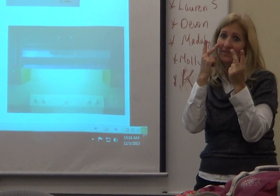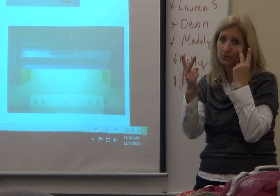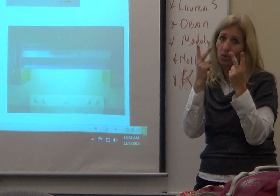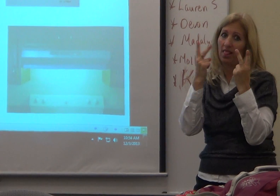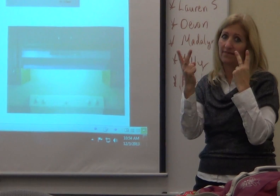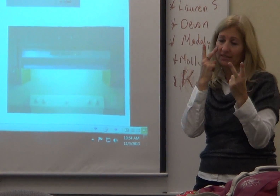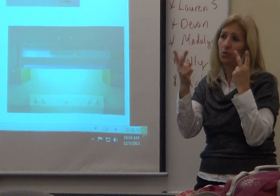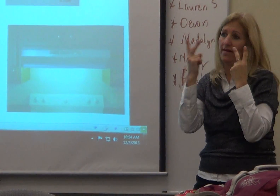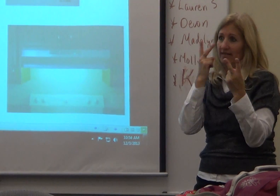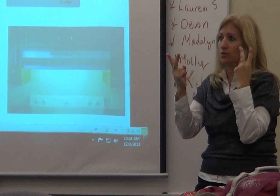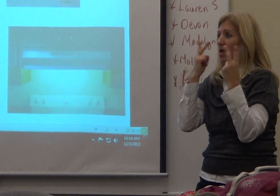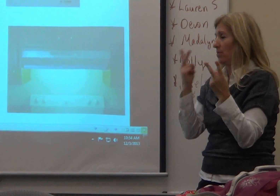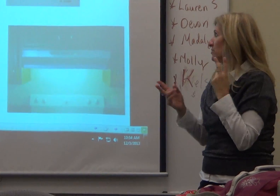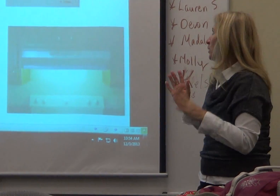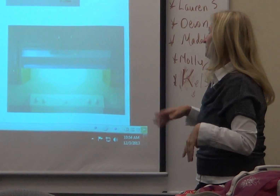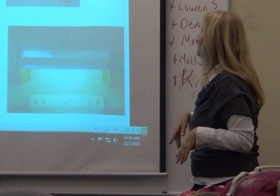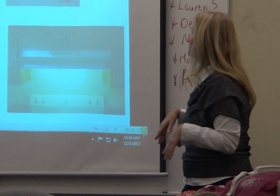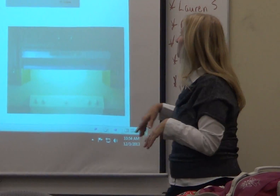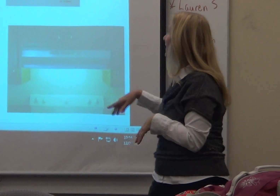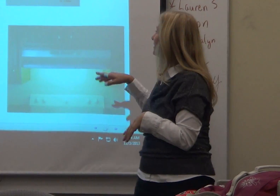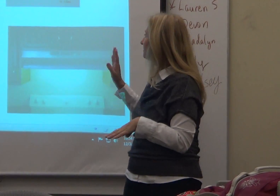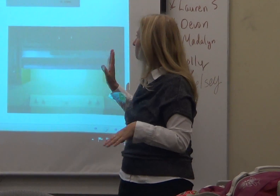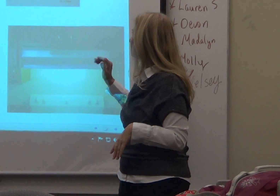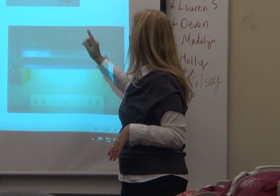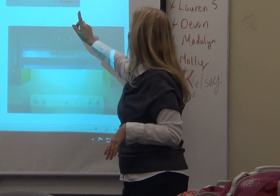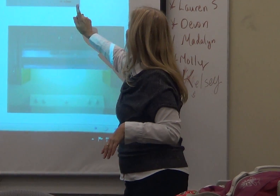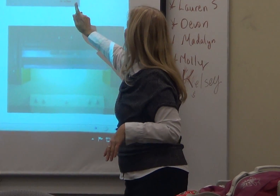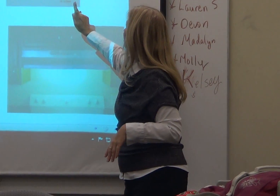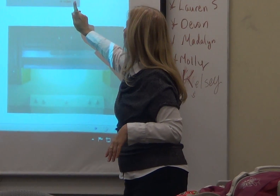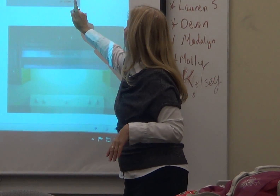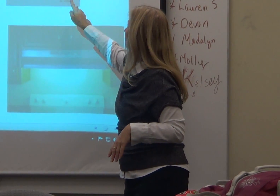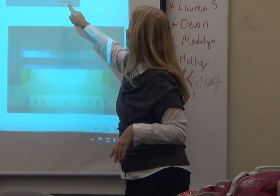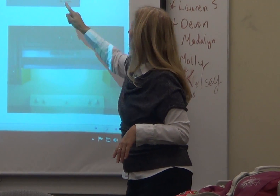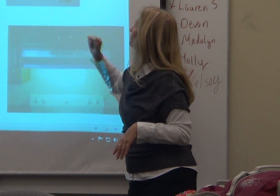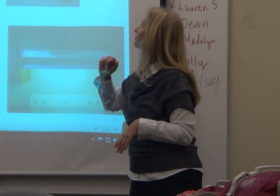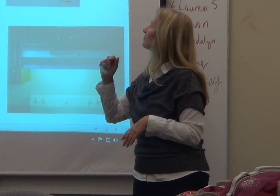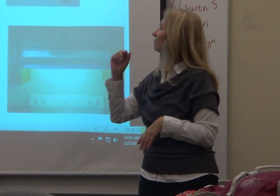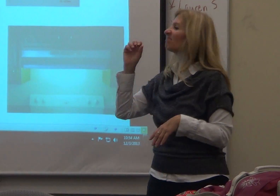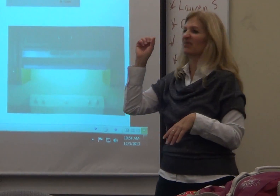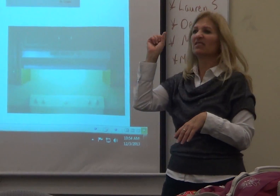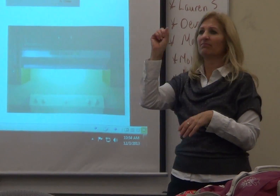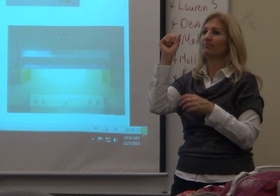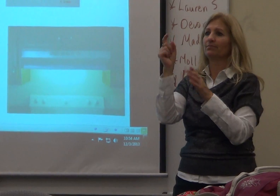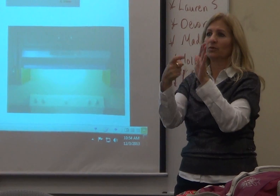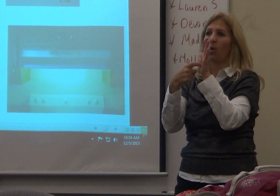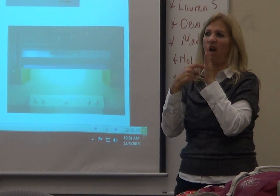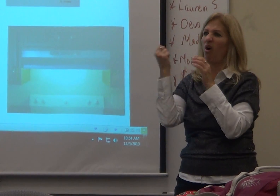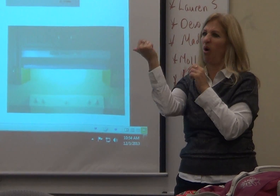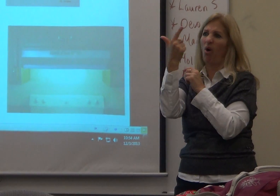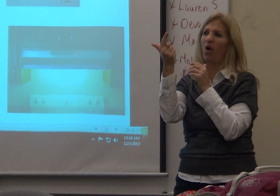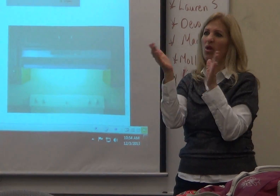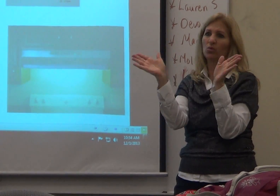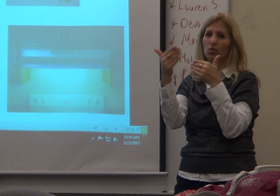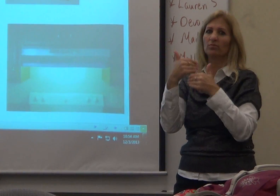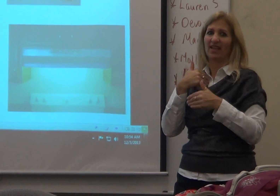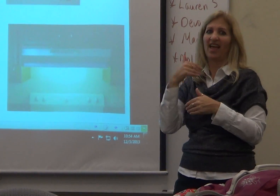Once again, I really want to stress everything needs to be visual within these units. Hearing is not the most accessible.